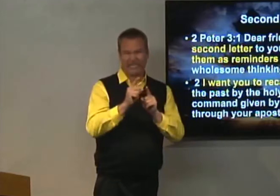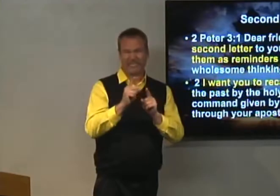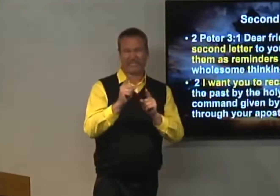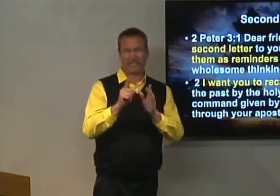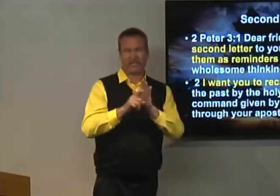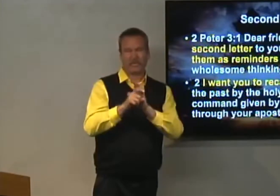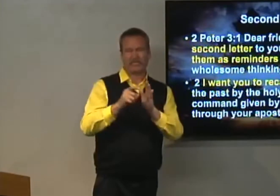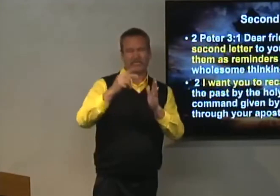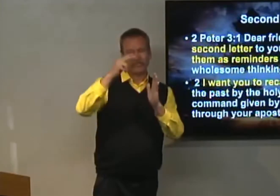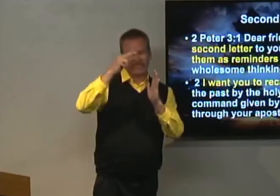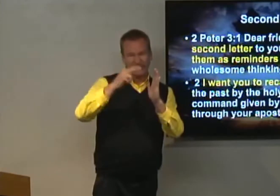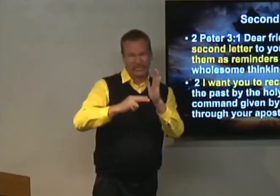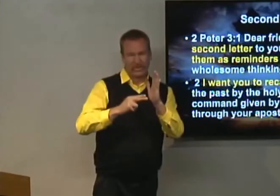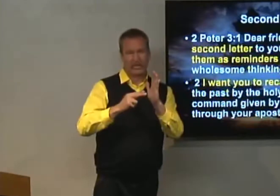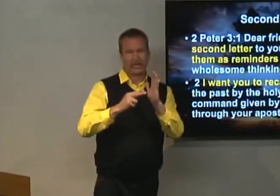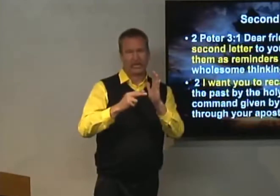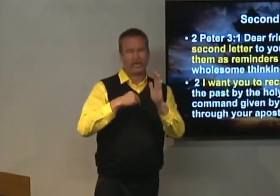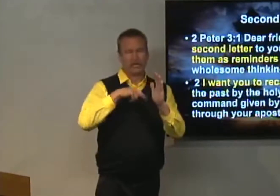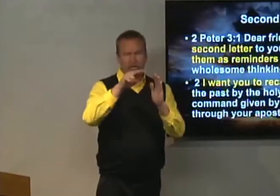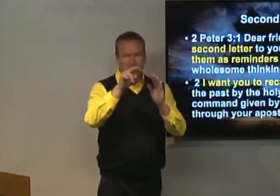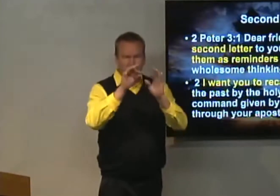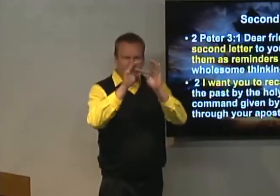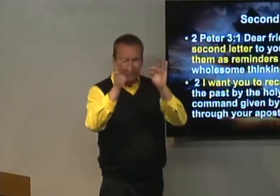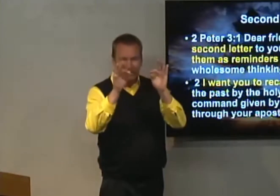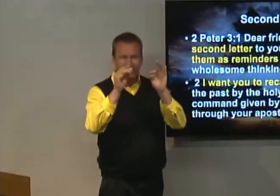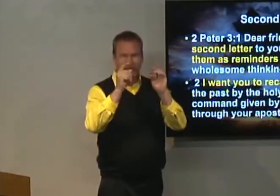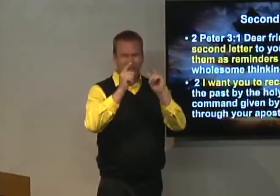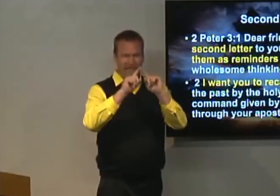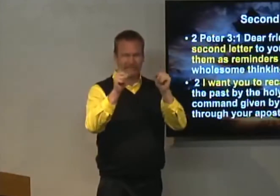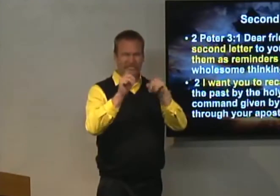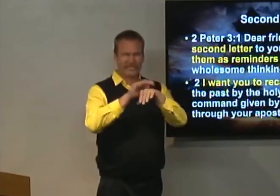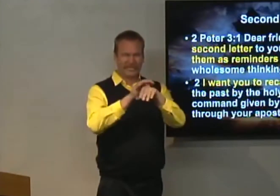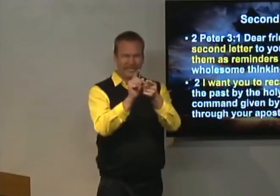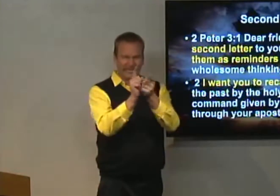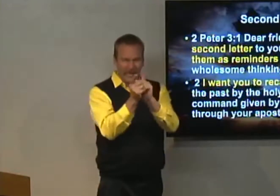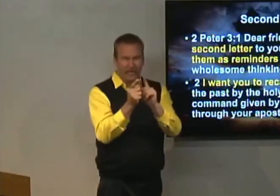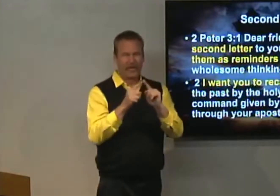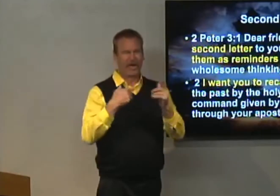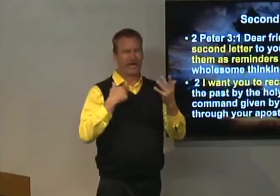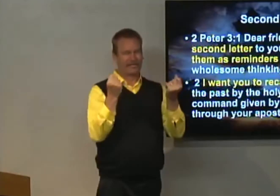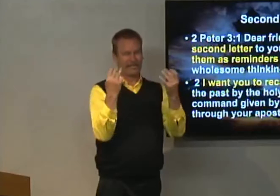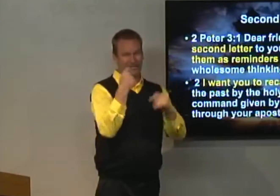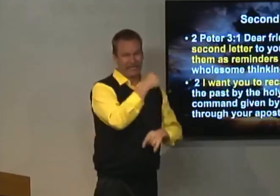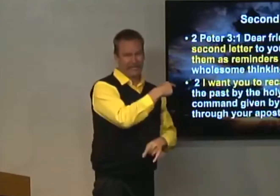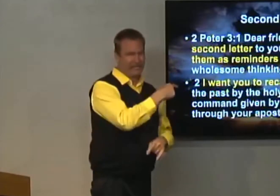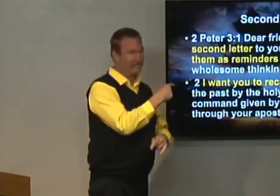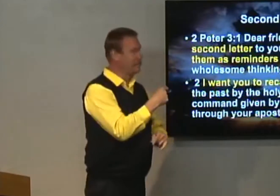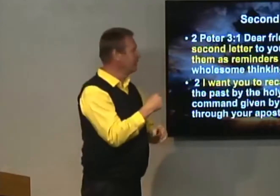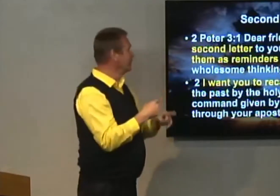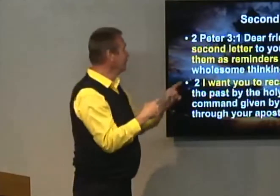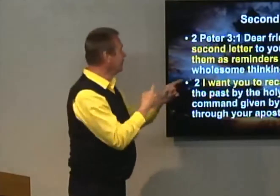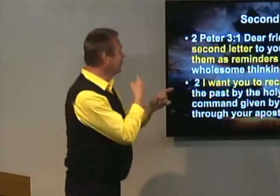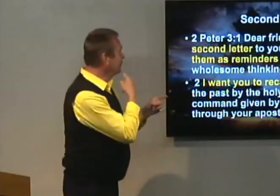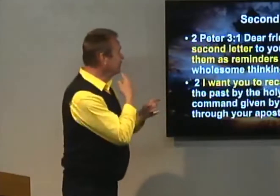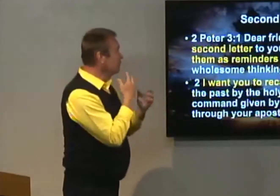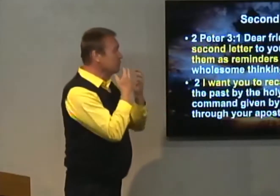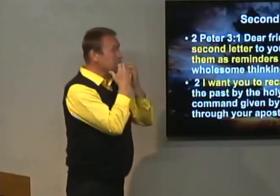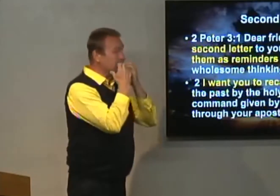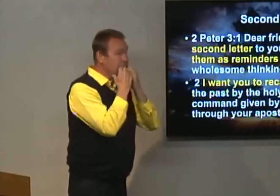So then we also notice, as Justin was reading, and the specific verses, and you know, sometimes things get changed a little in the verses, but it